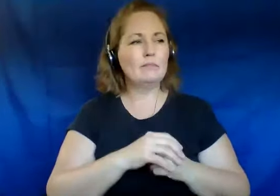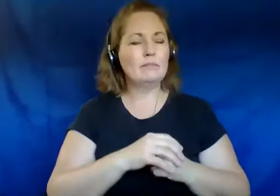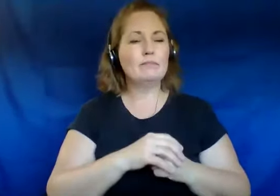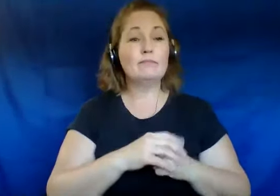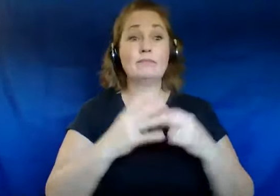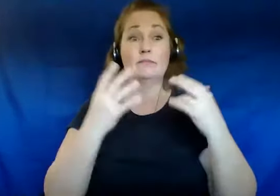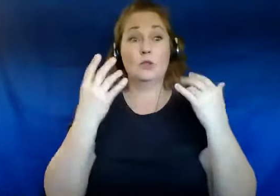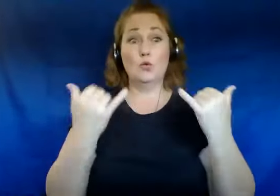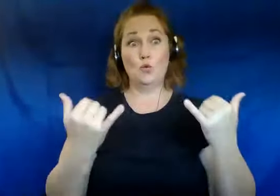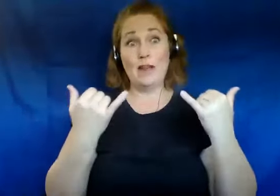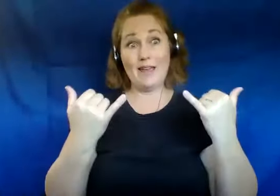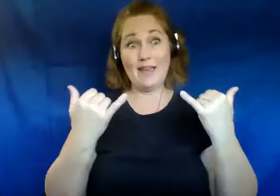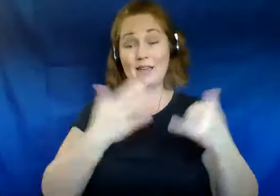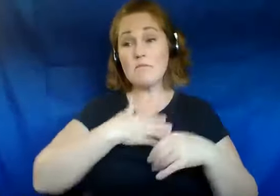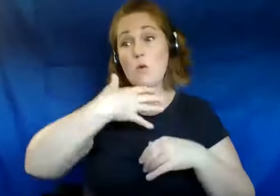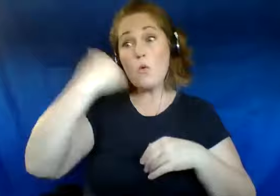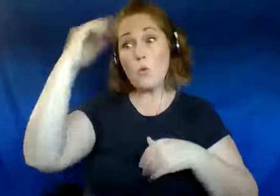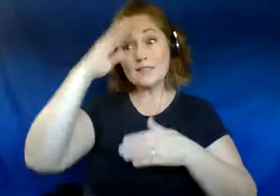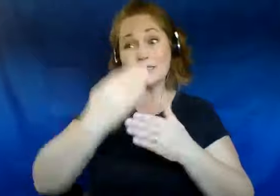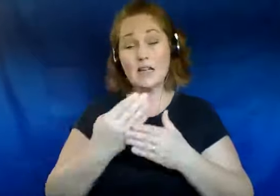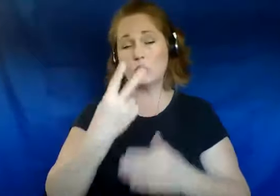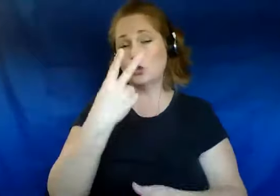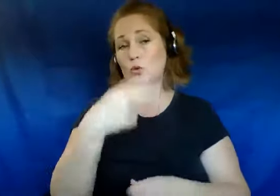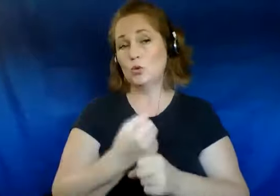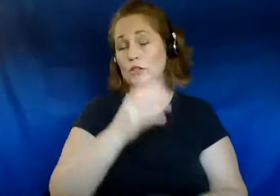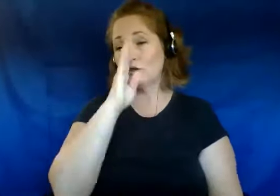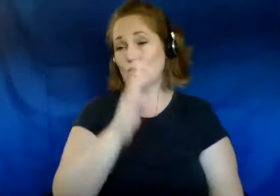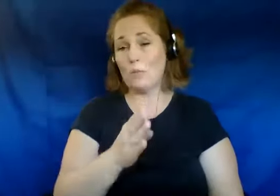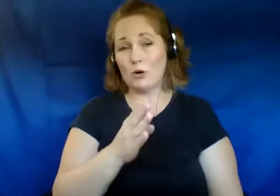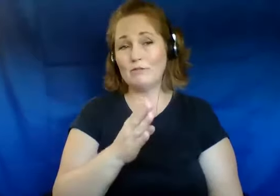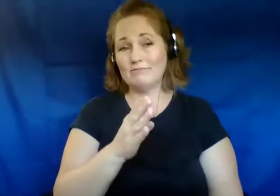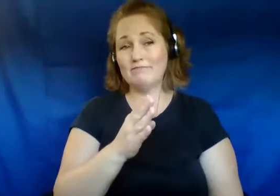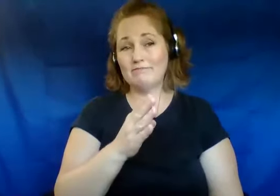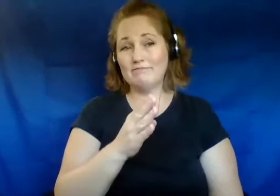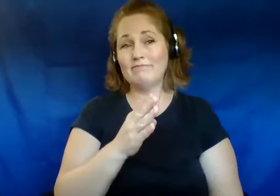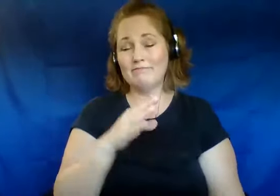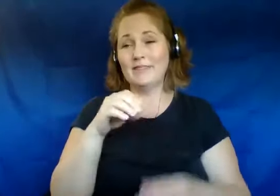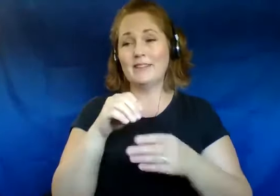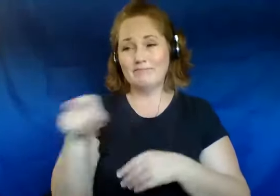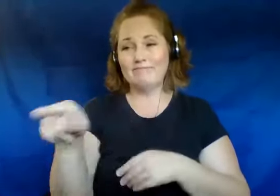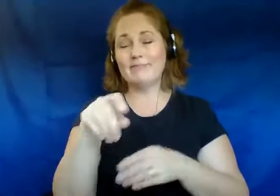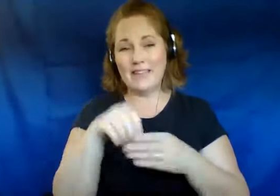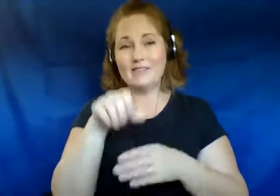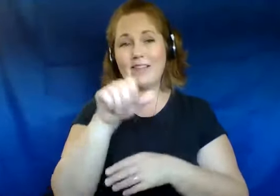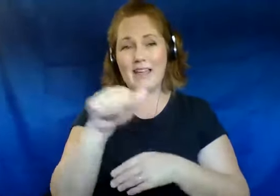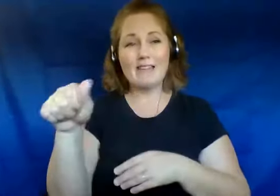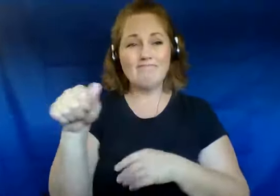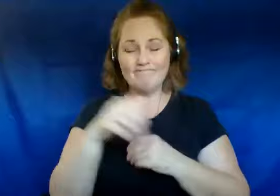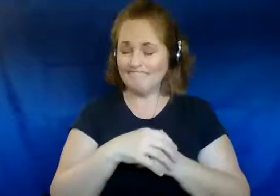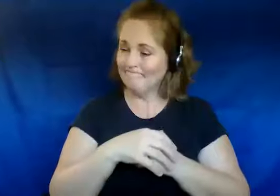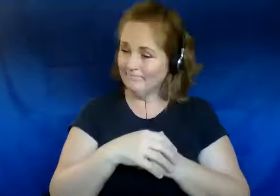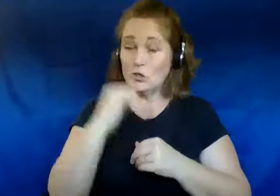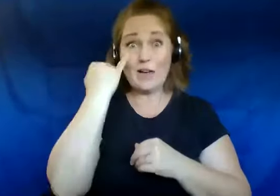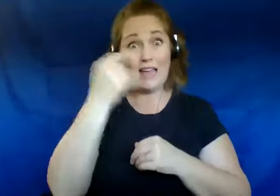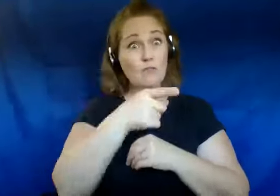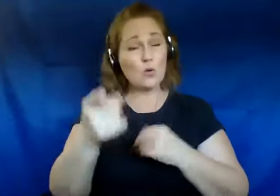Today, my oldest son is 2 years sober in the rooms of Alcoholics Anonymous. So if you're waiting for